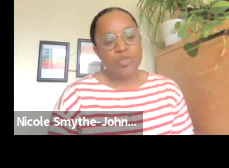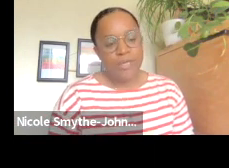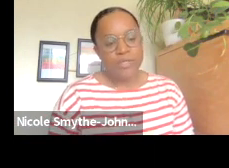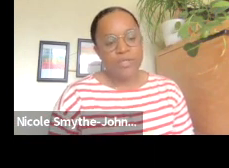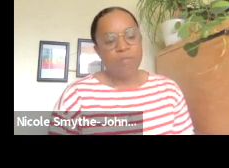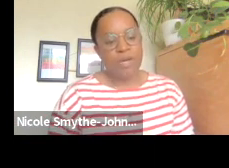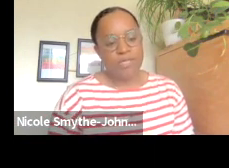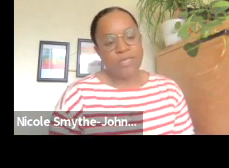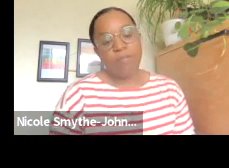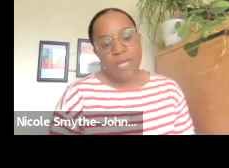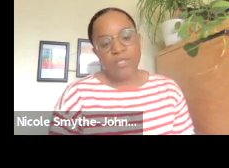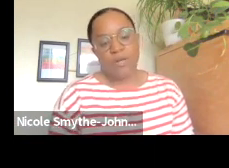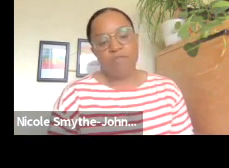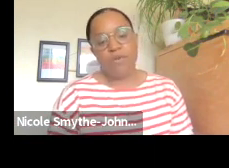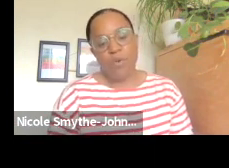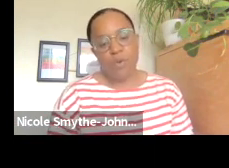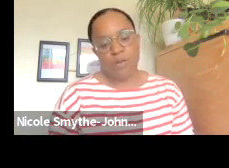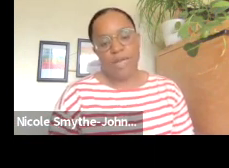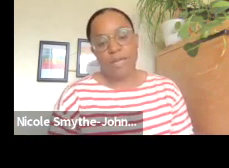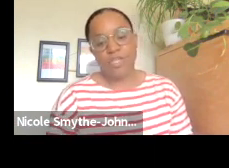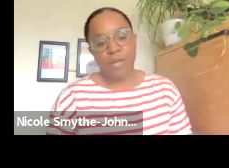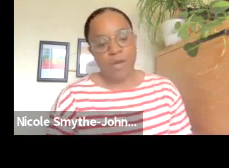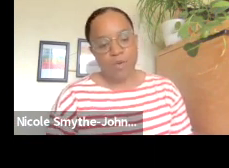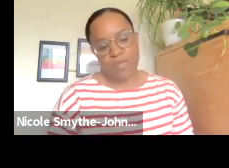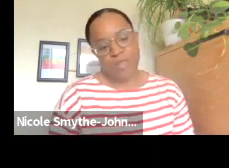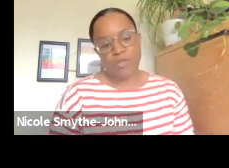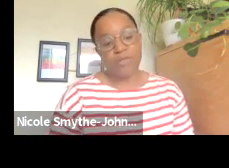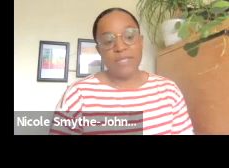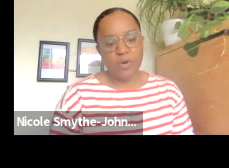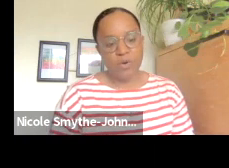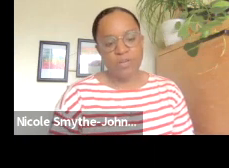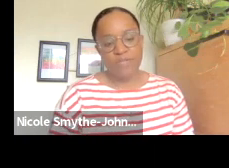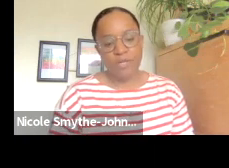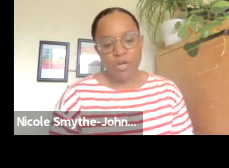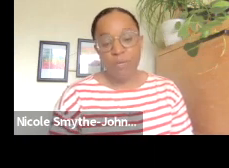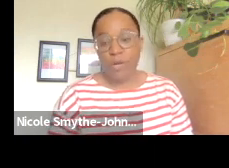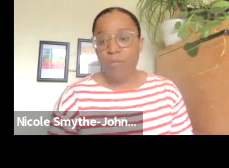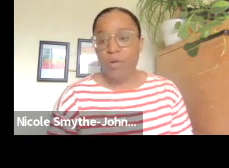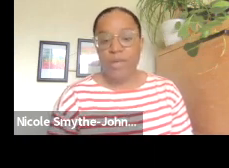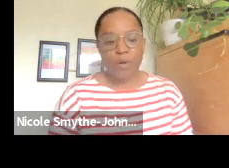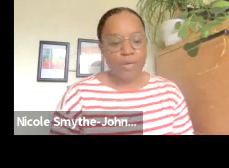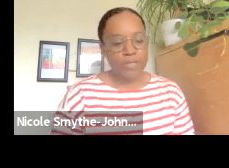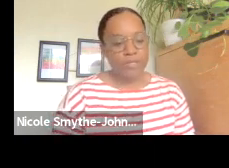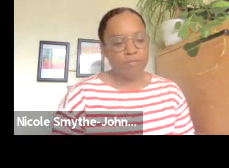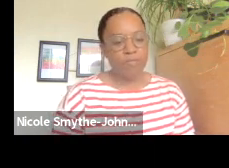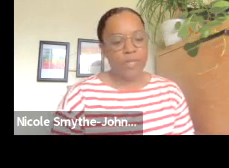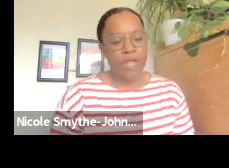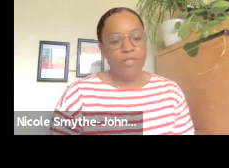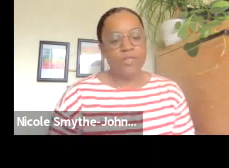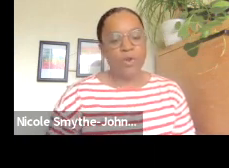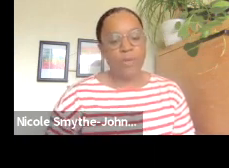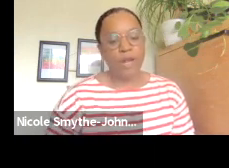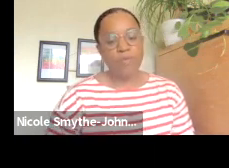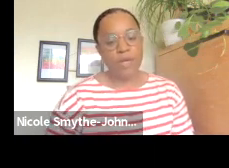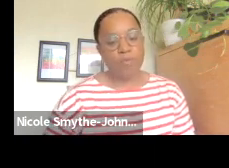is strange because it's a depiction of the nowhere that linked Jamaica with not just Mexico or even Central America, but the Americas.